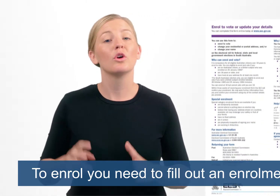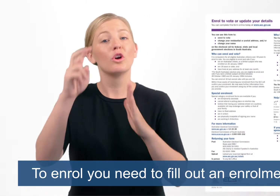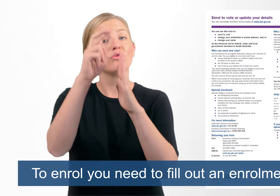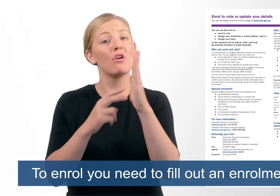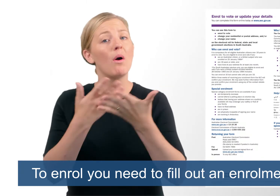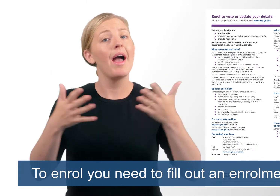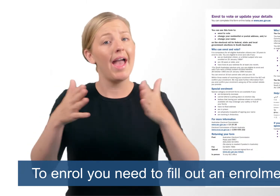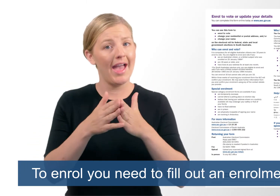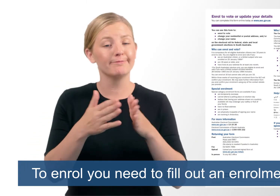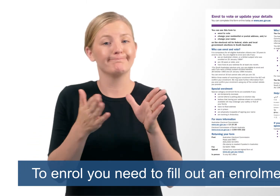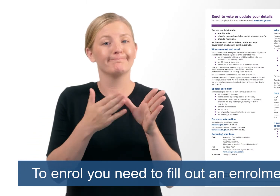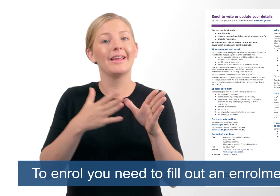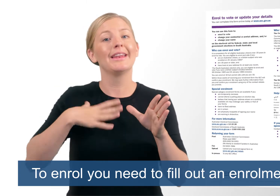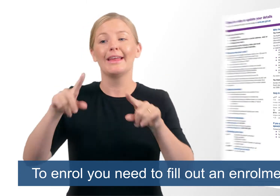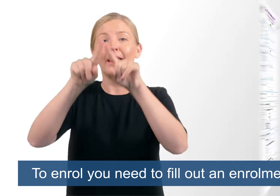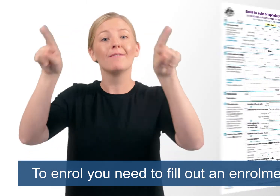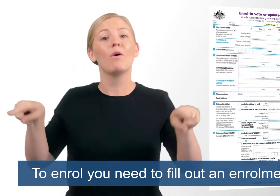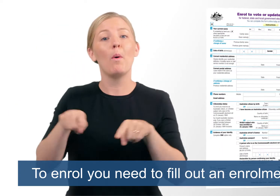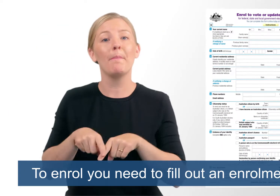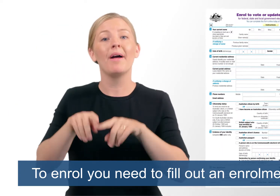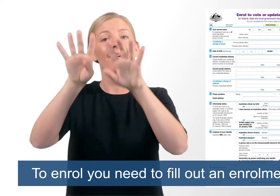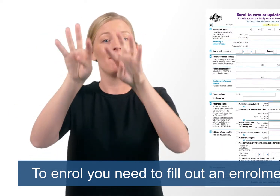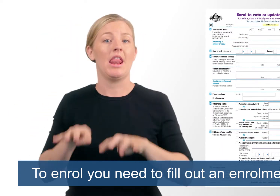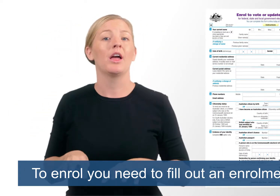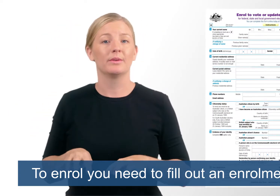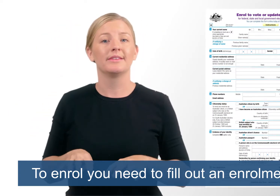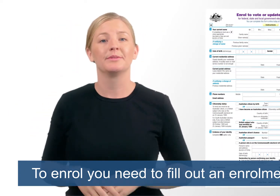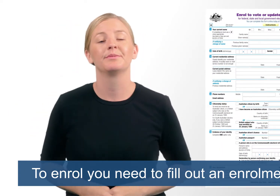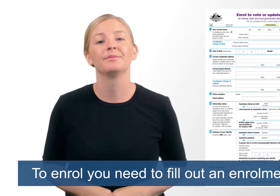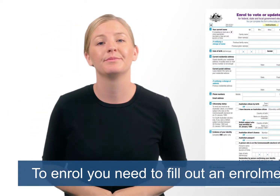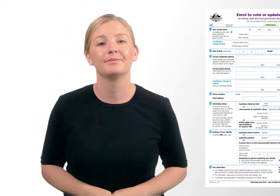To enrol, you need to fill out an enrolment form.